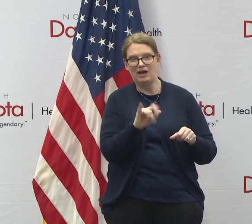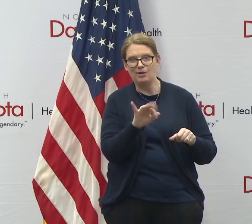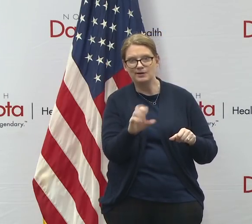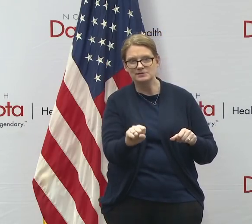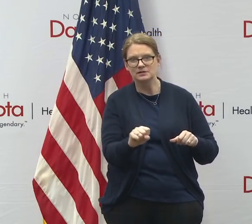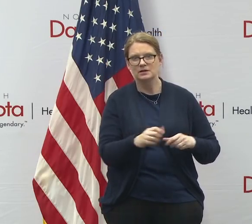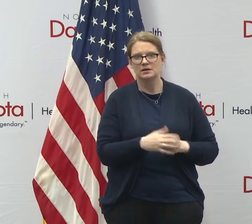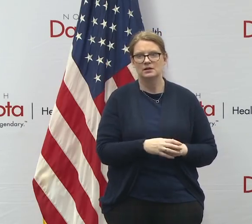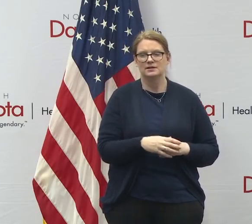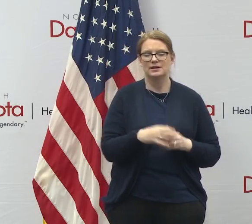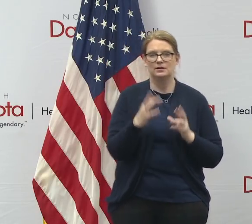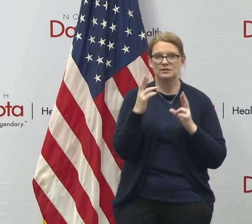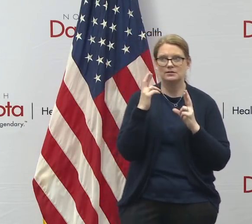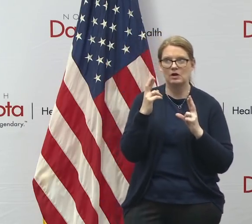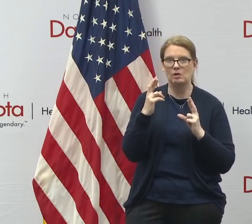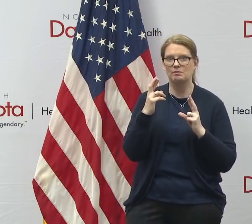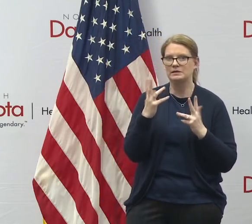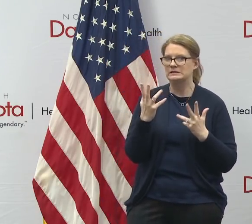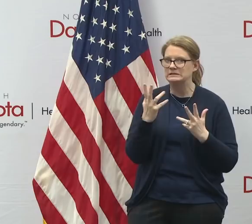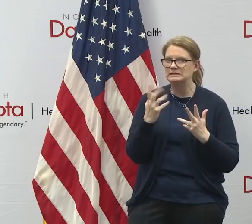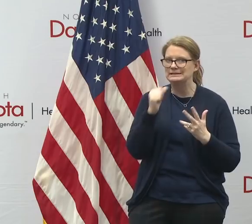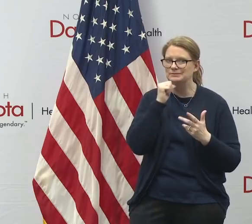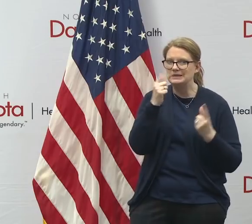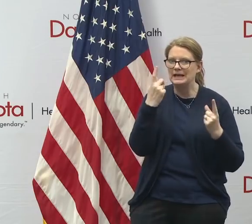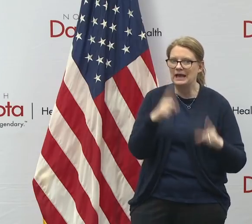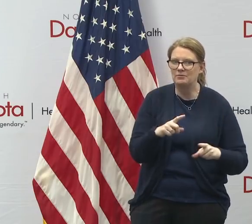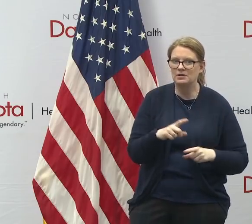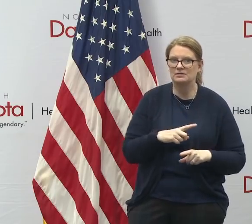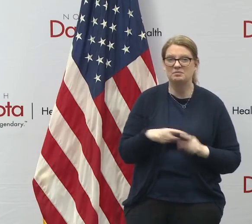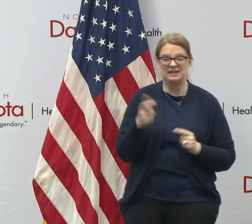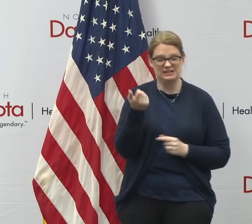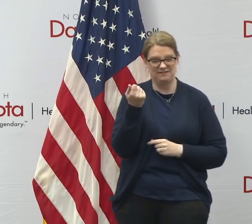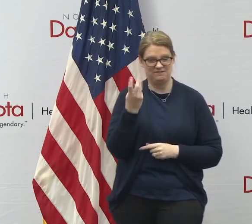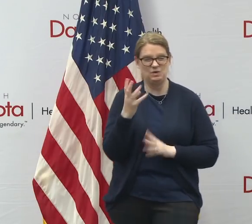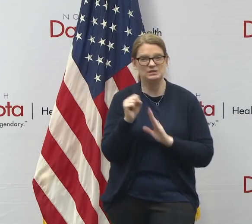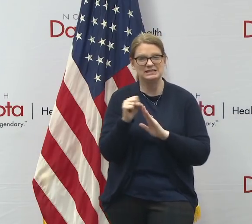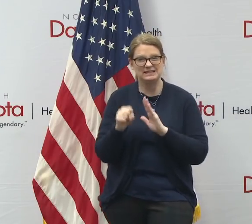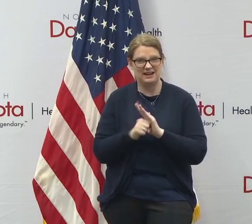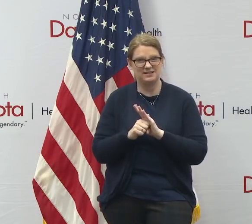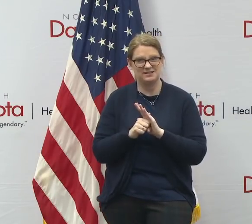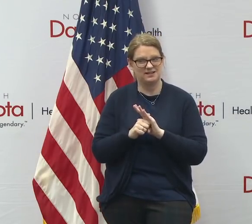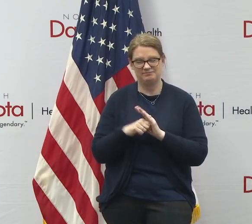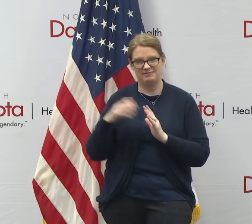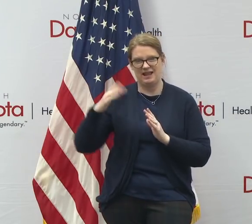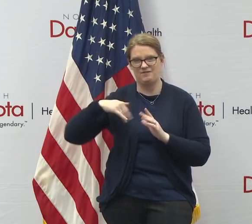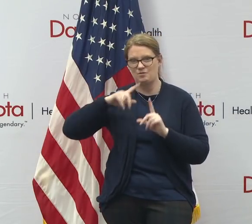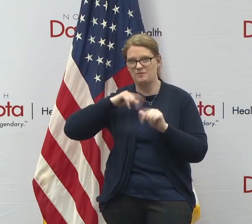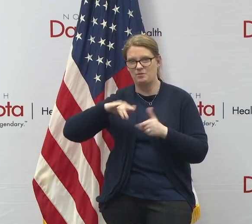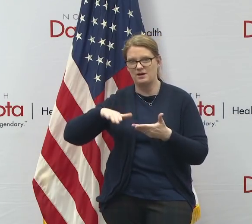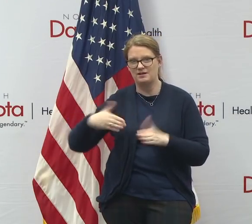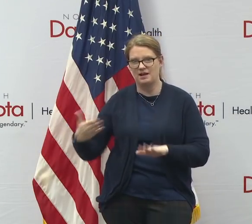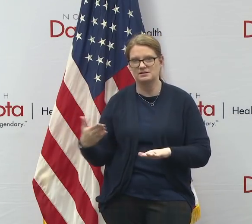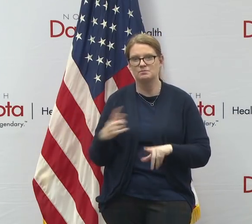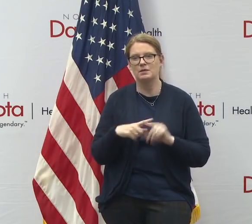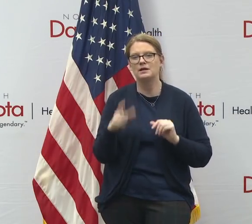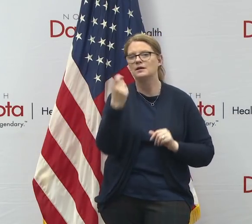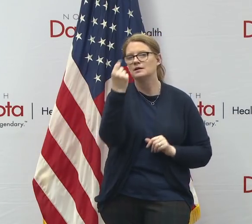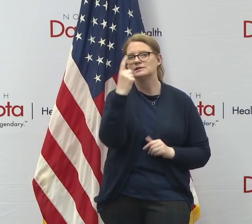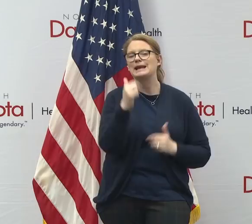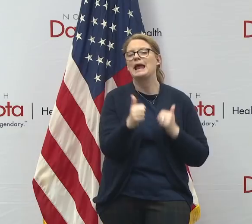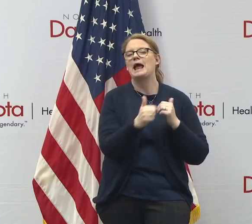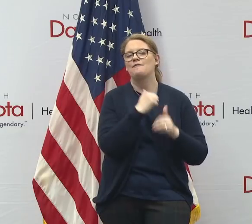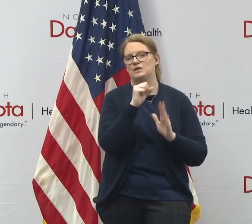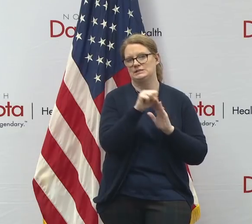come. There's only a few states left in the U.S. that haven't reported deaths. I'm sure by the time this is over, that every state will